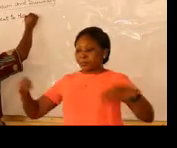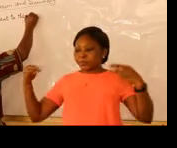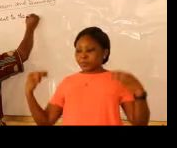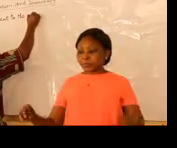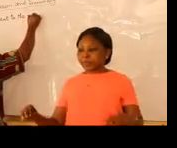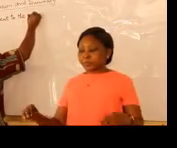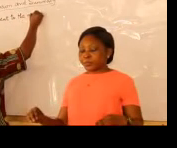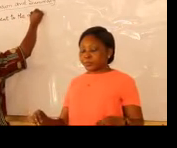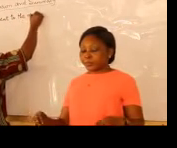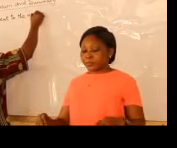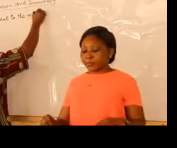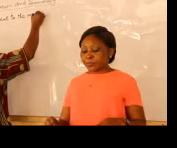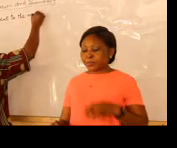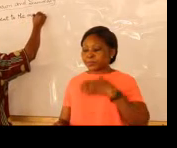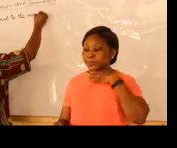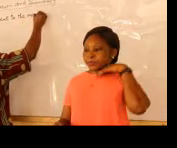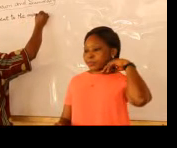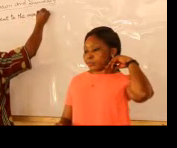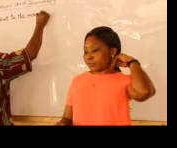market.